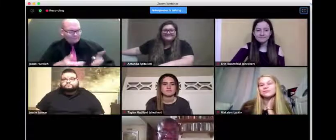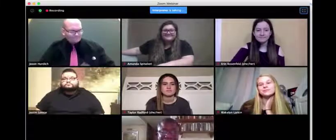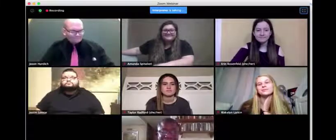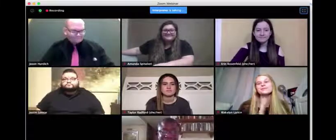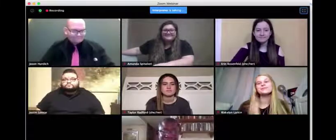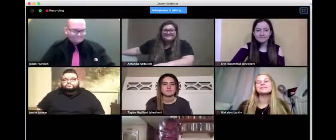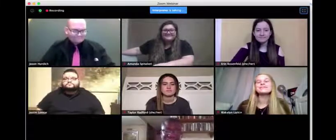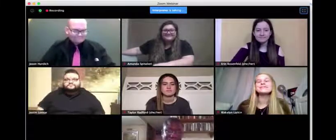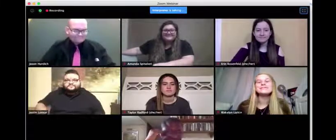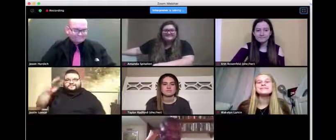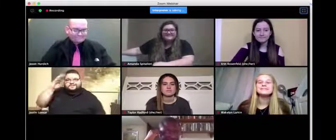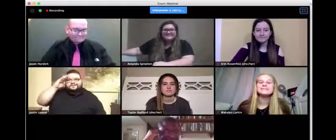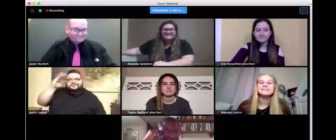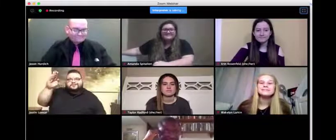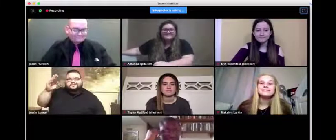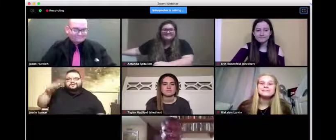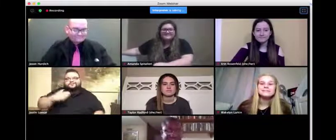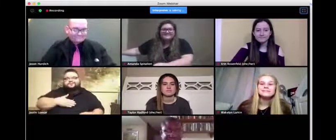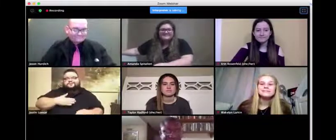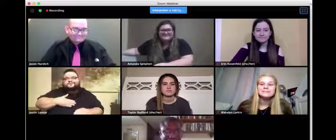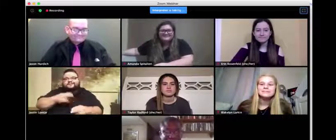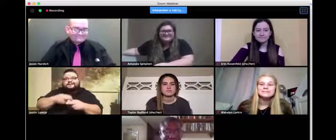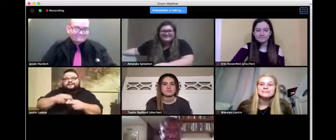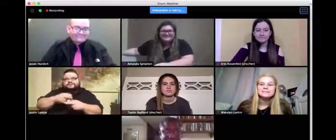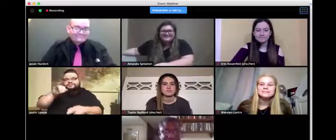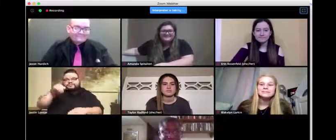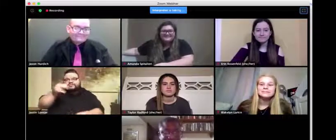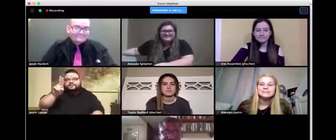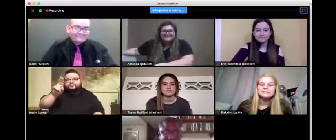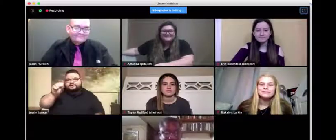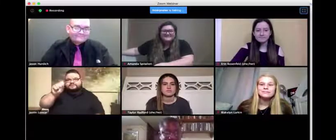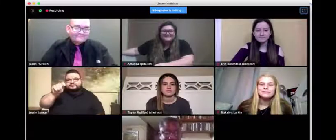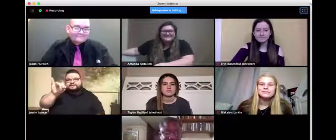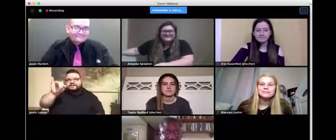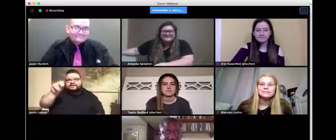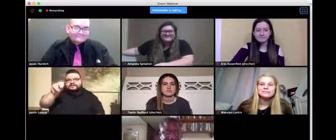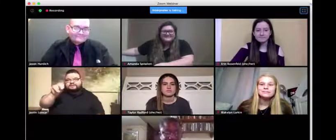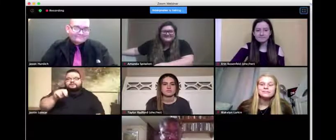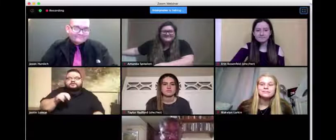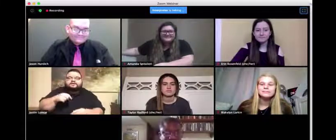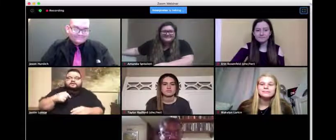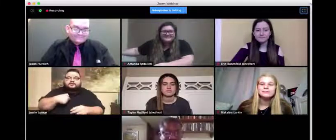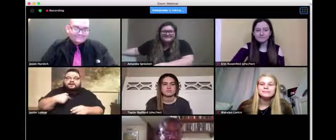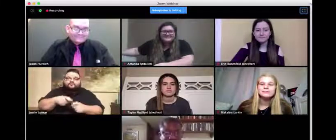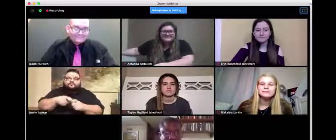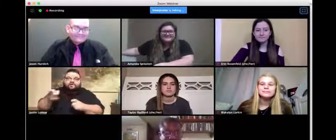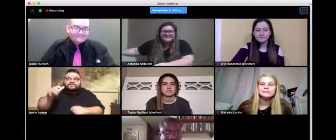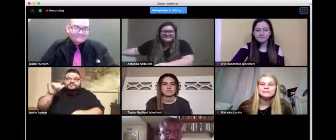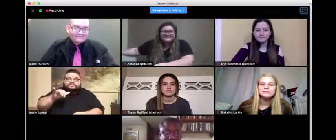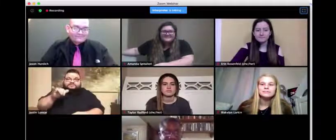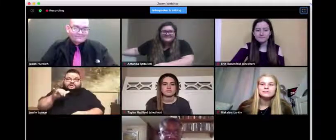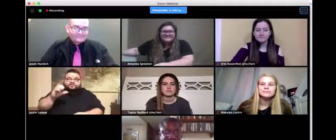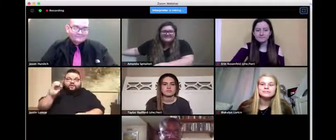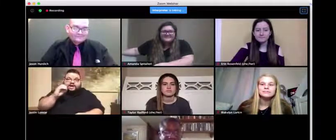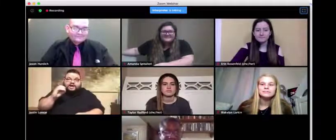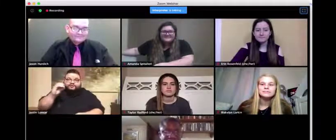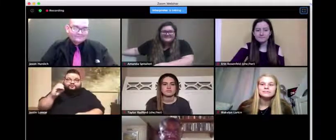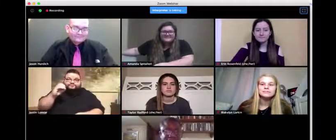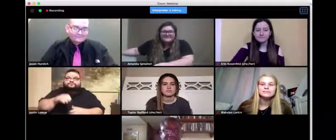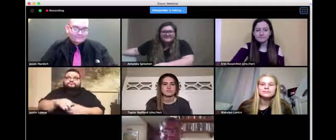Hello, my name is Justin, and I'm from Ohio. I was born hearing until I was